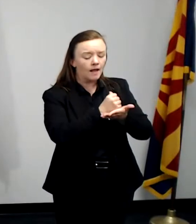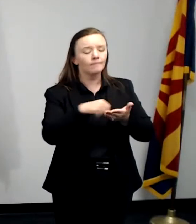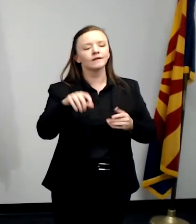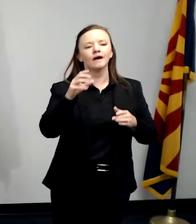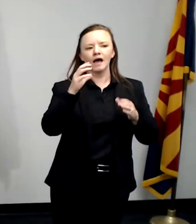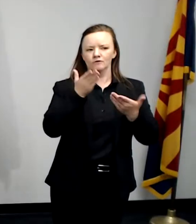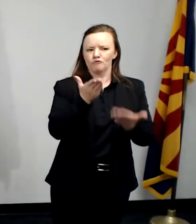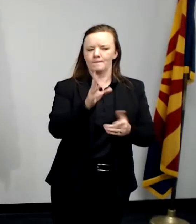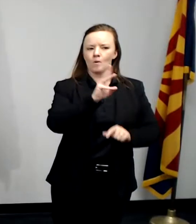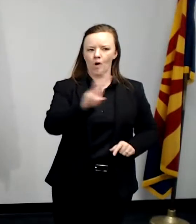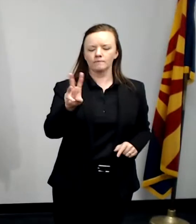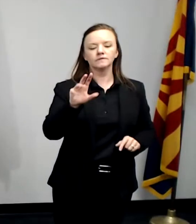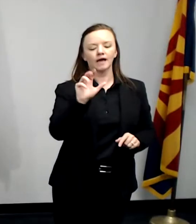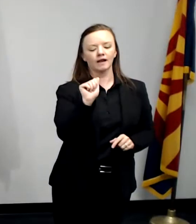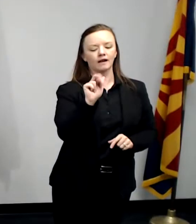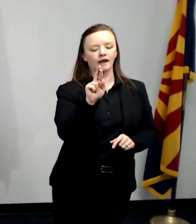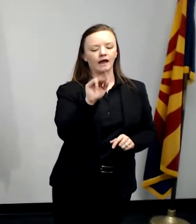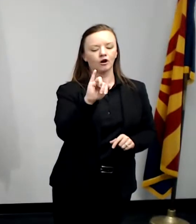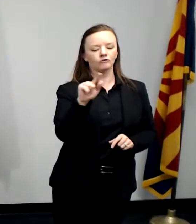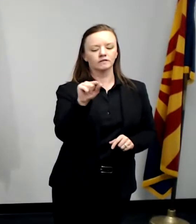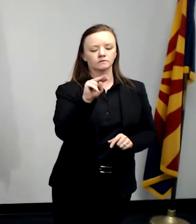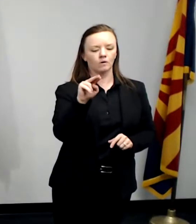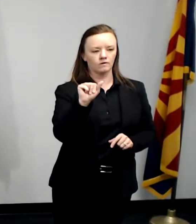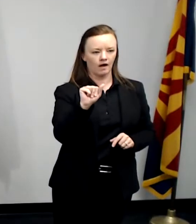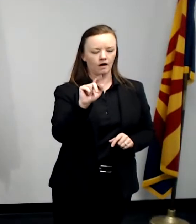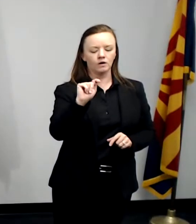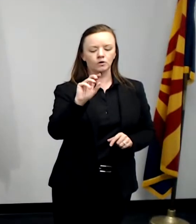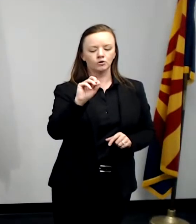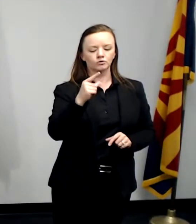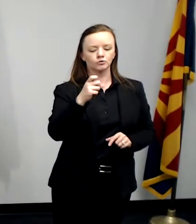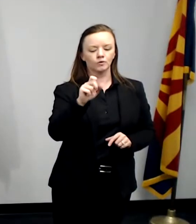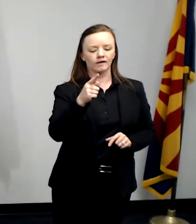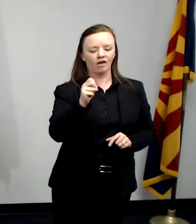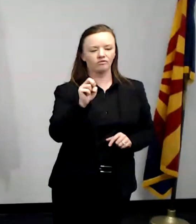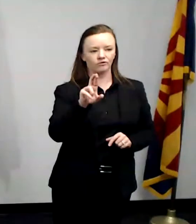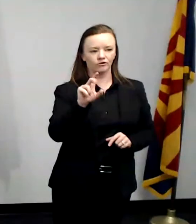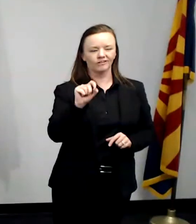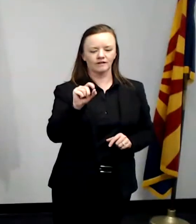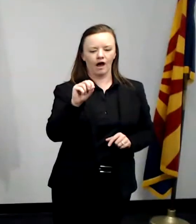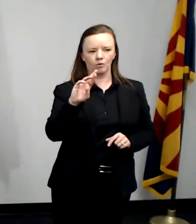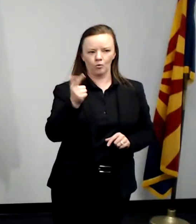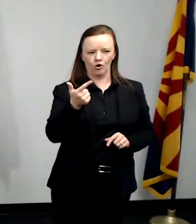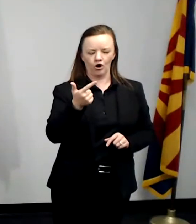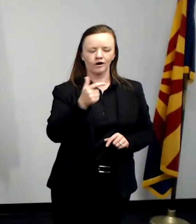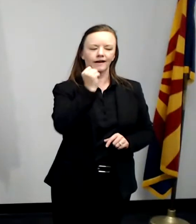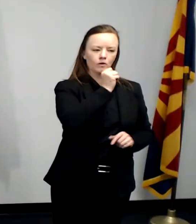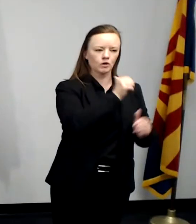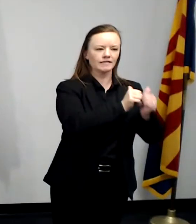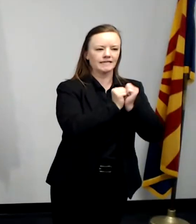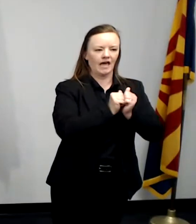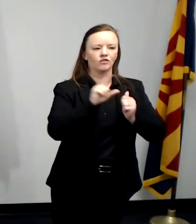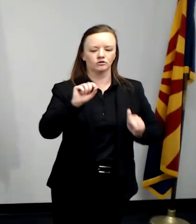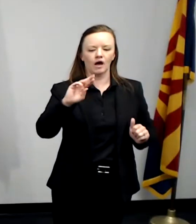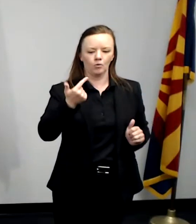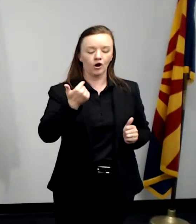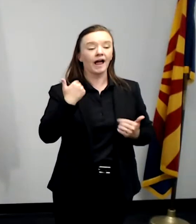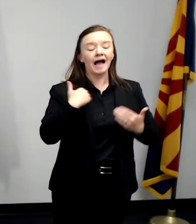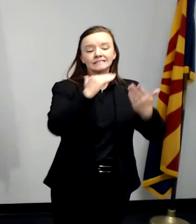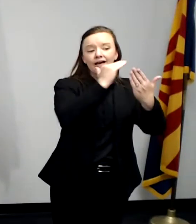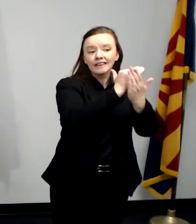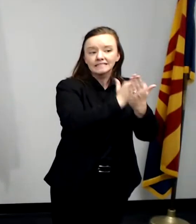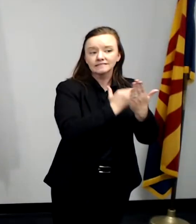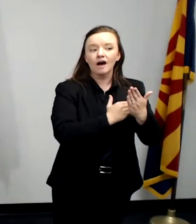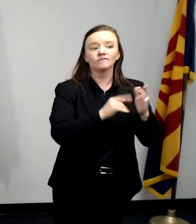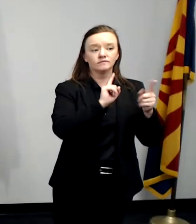arizonatogether.org, and that's going to have a list of health centers, community health centers that are doing testing and will work with individuals on payments and